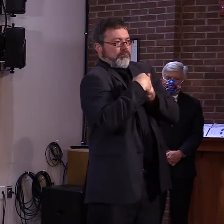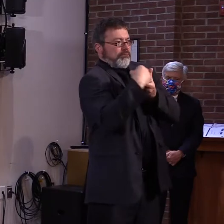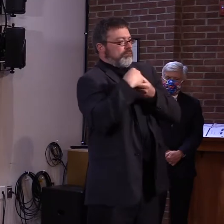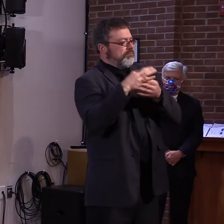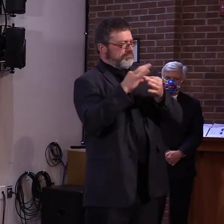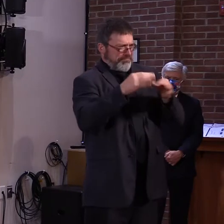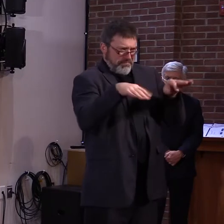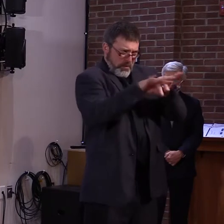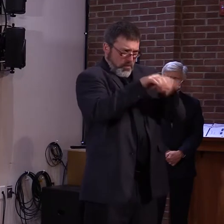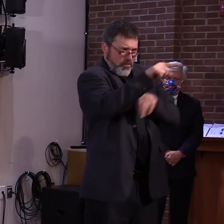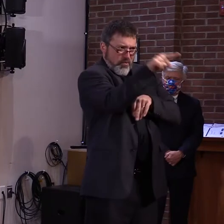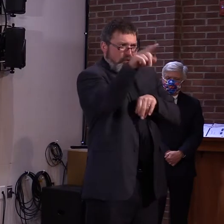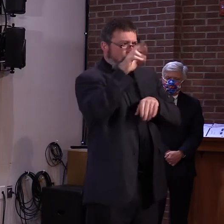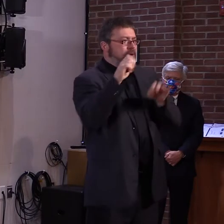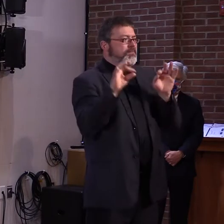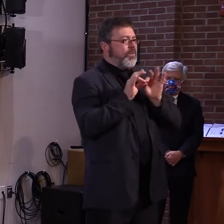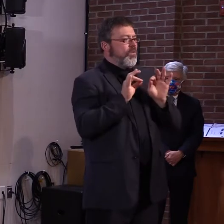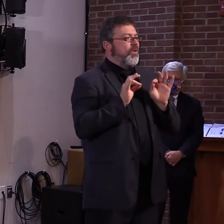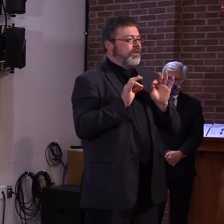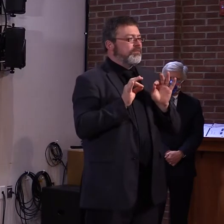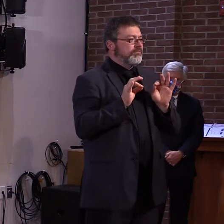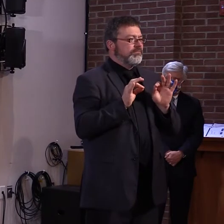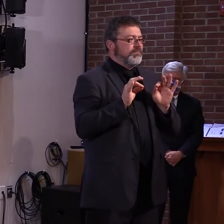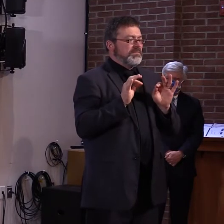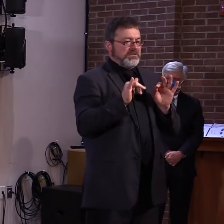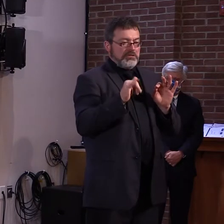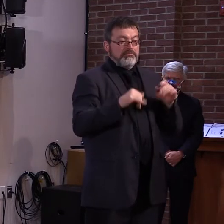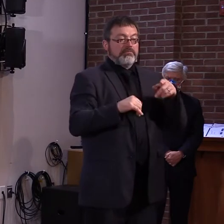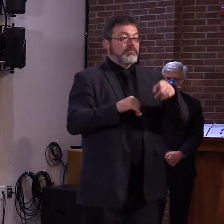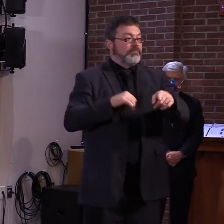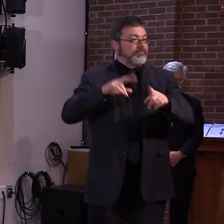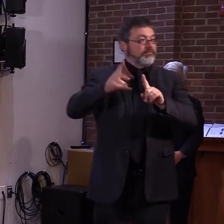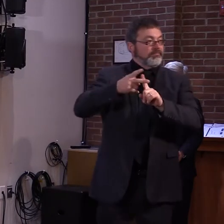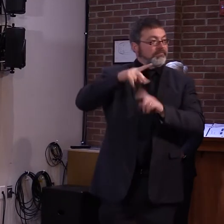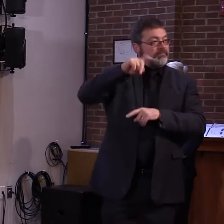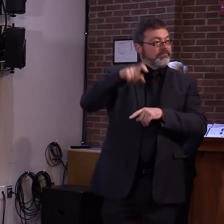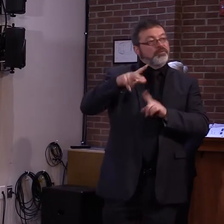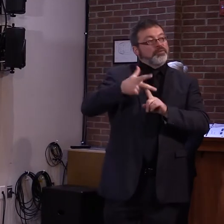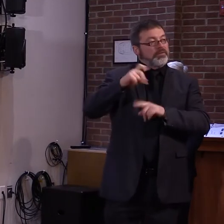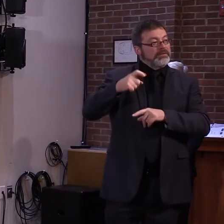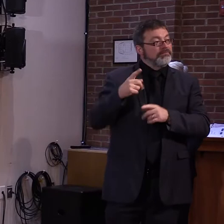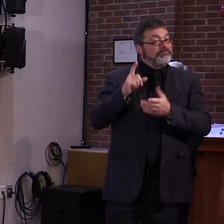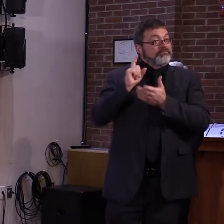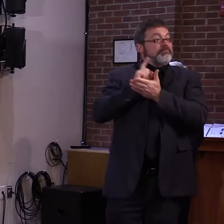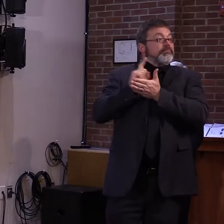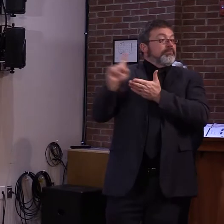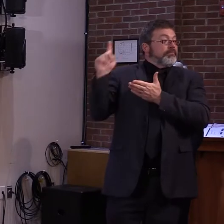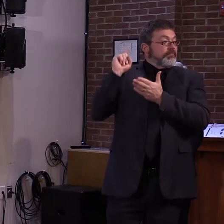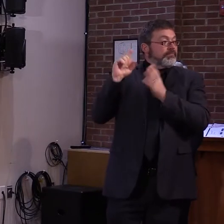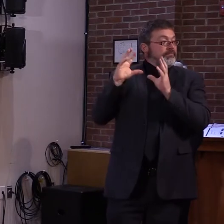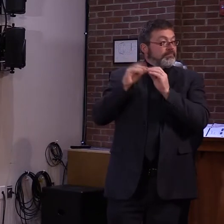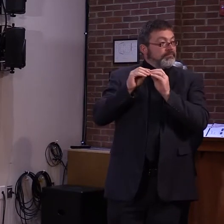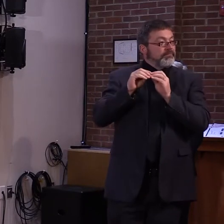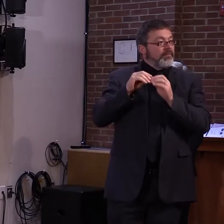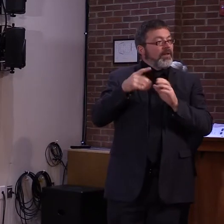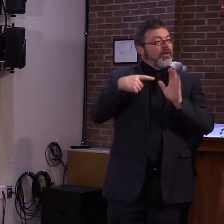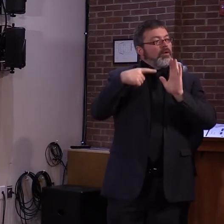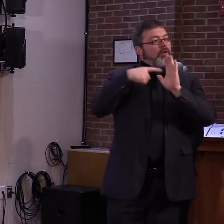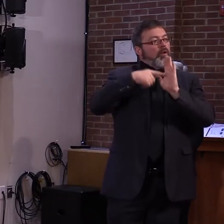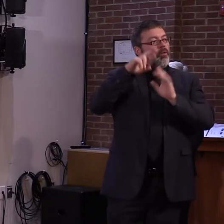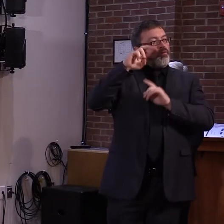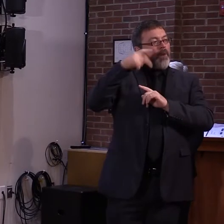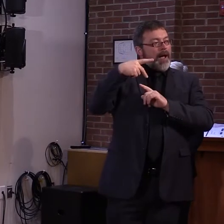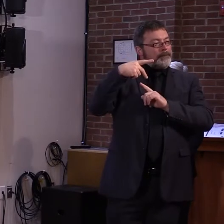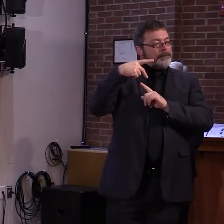Okay, and lastly, at last week's meeting, Representative Hangel from Berkshire, who covers Richford